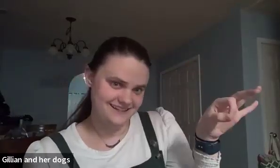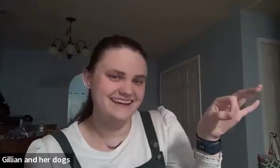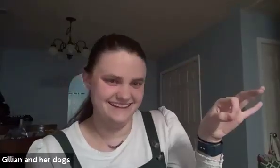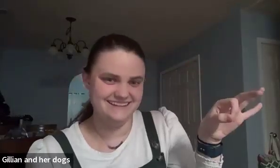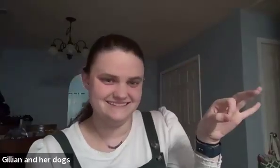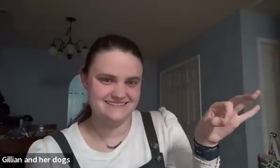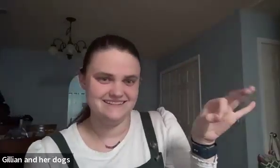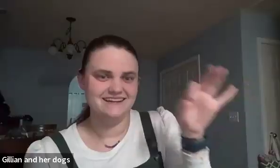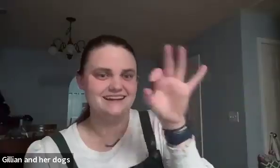999.